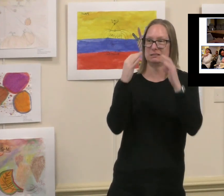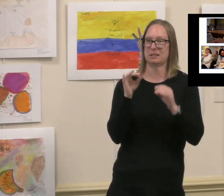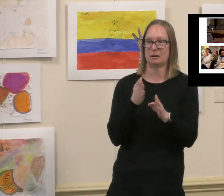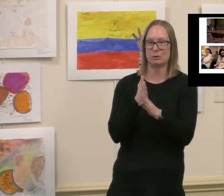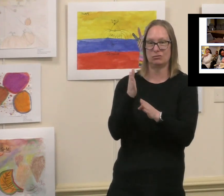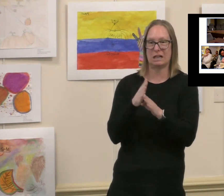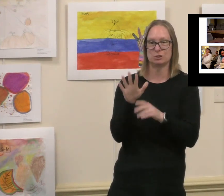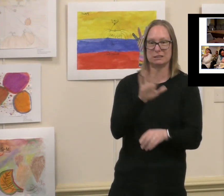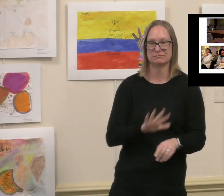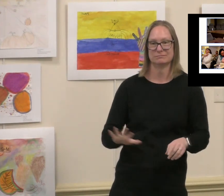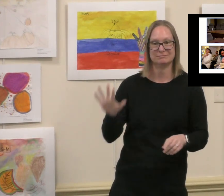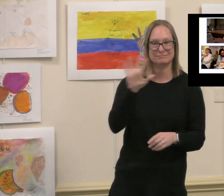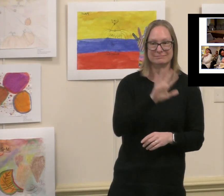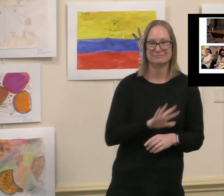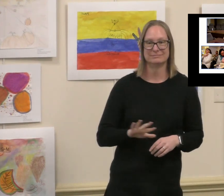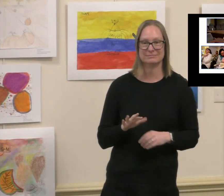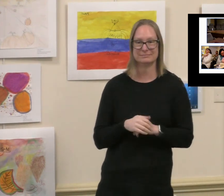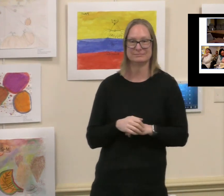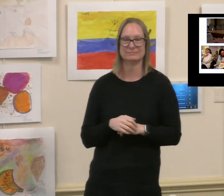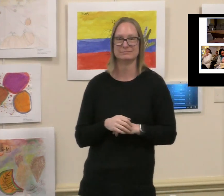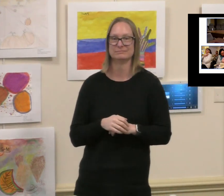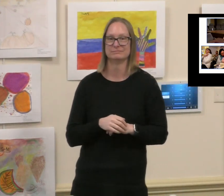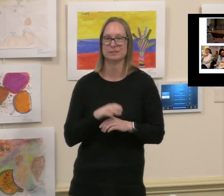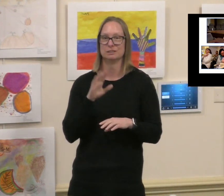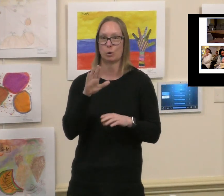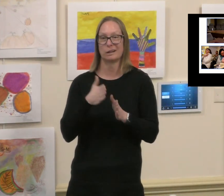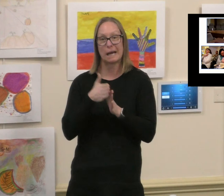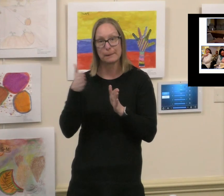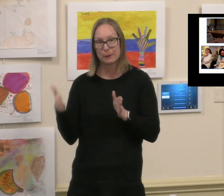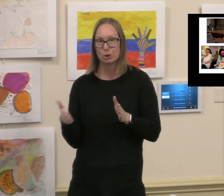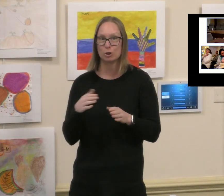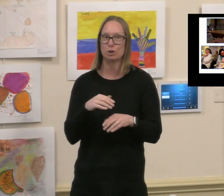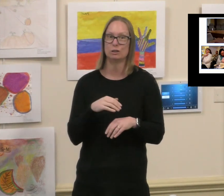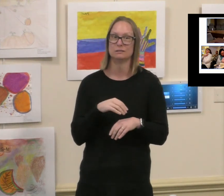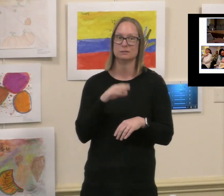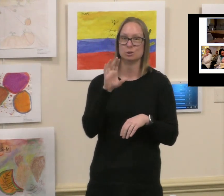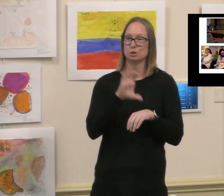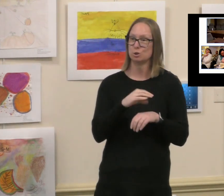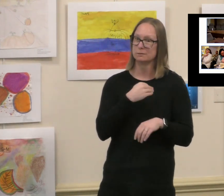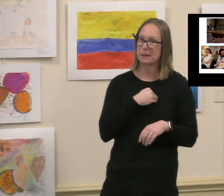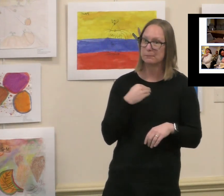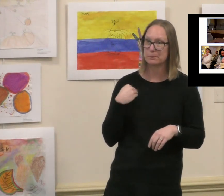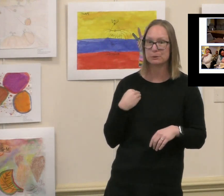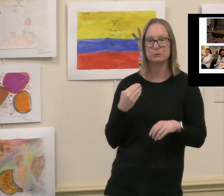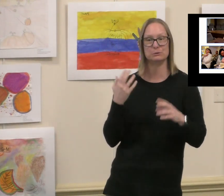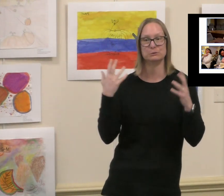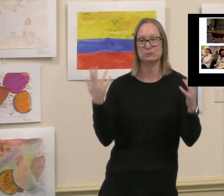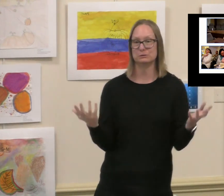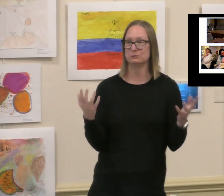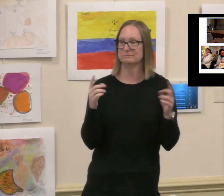There are many deaf people in a variety of different levels of professions. It could be your neighbor, your church